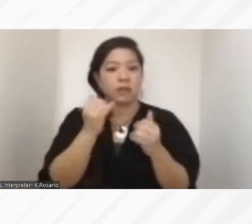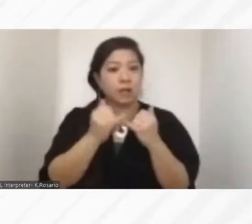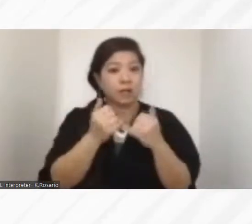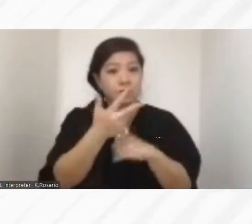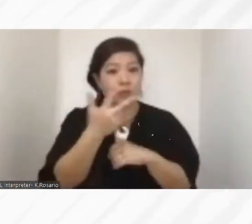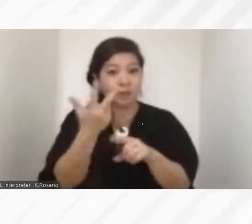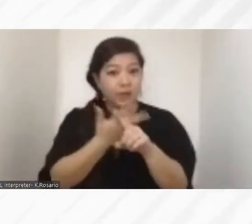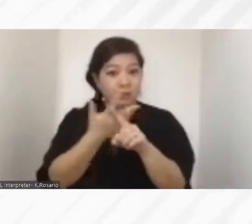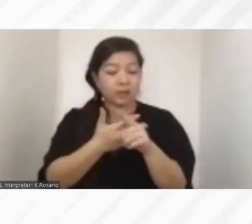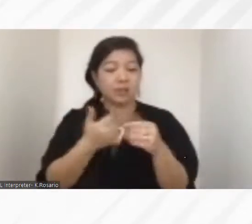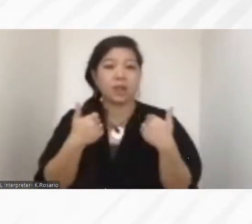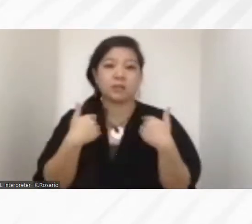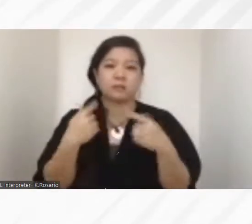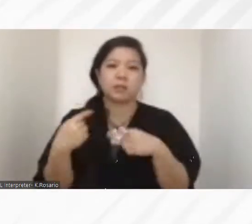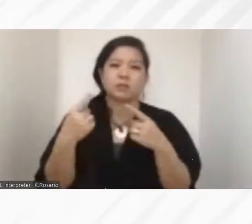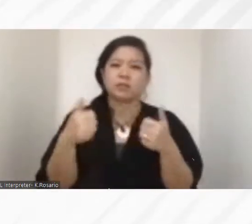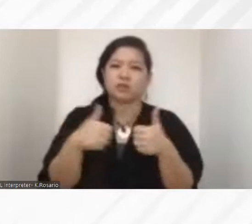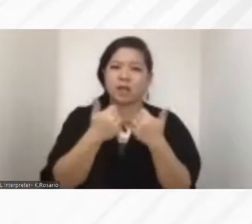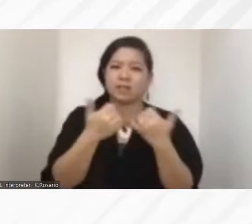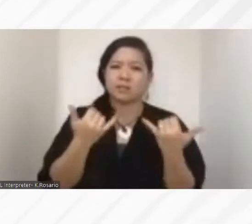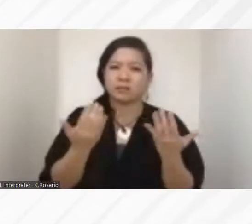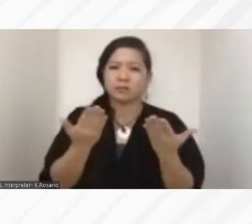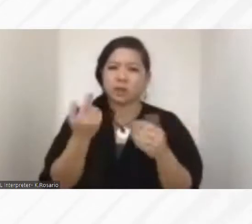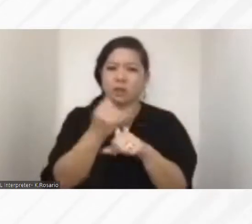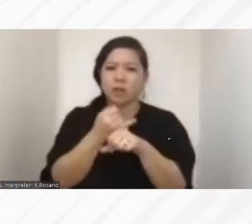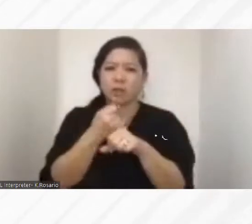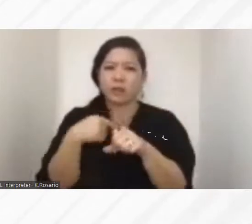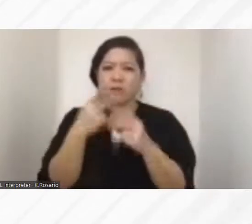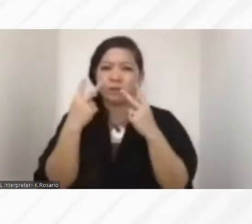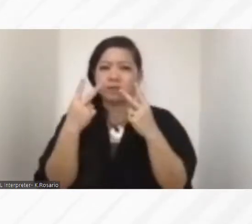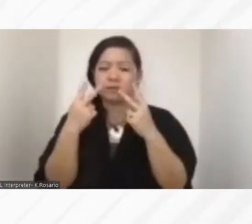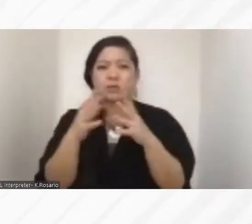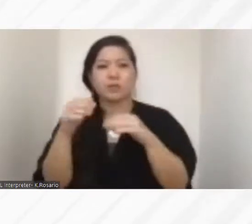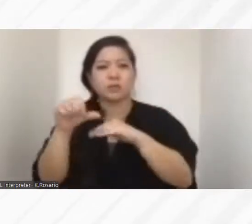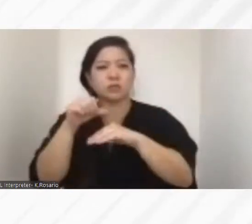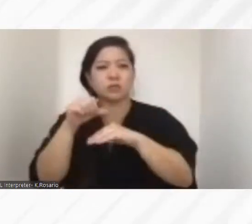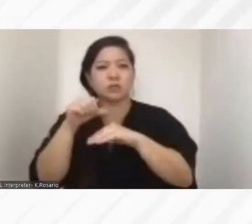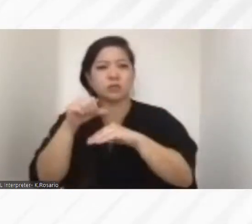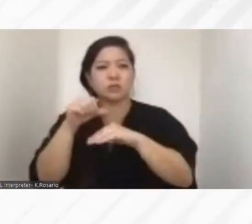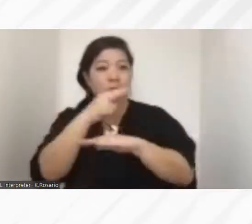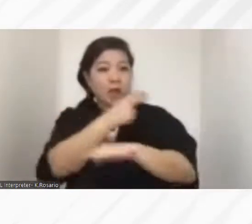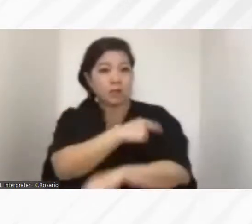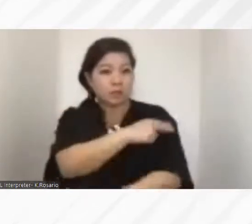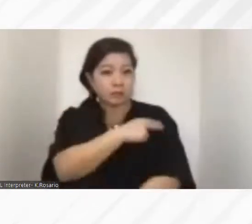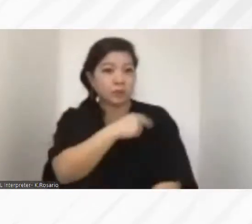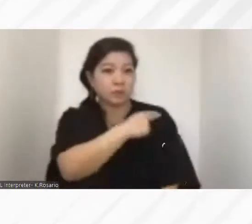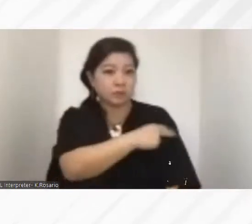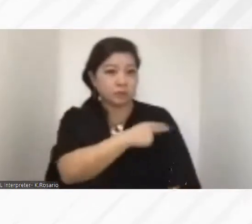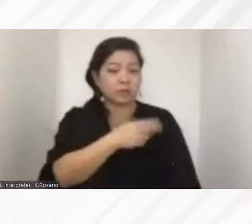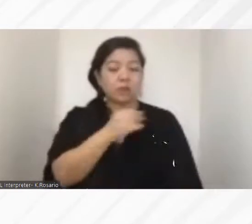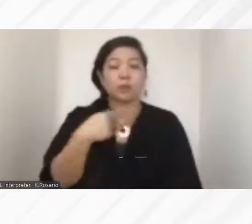months has been our most challenging period. We have seen surges at our hospitals, both at one government and one